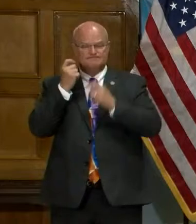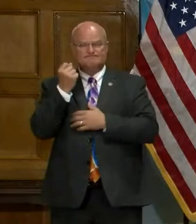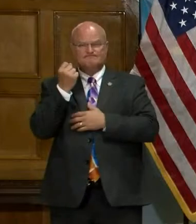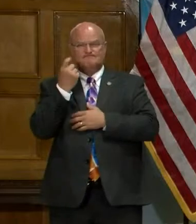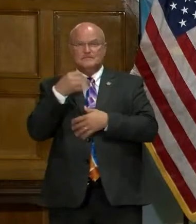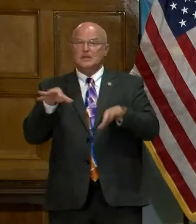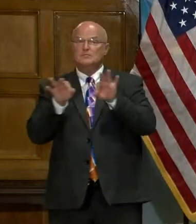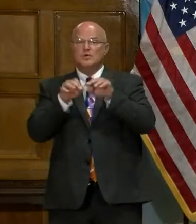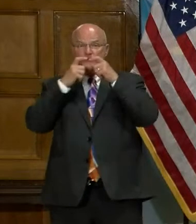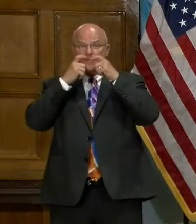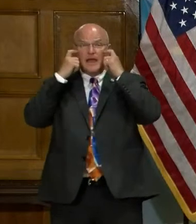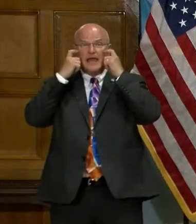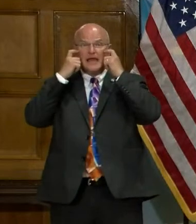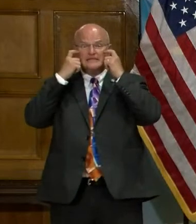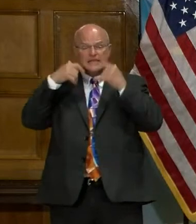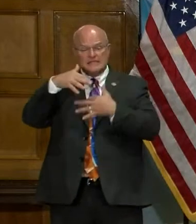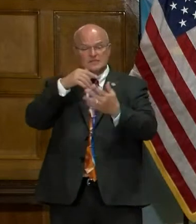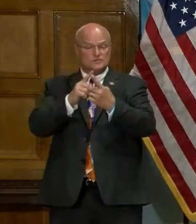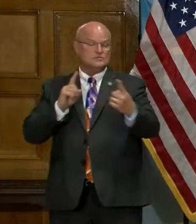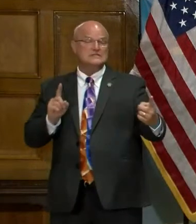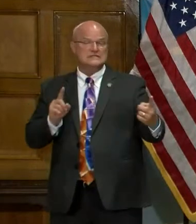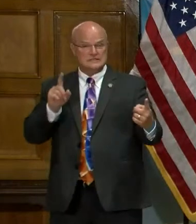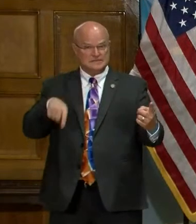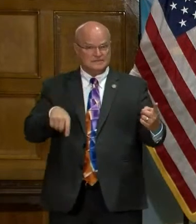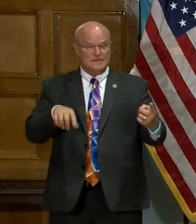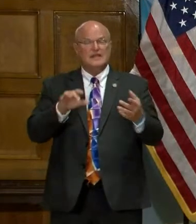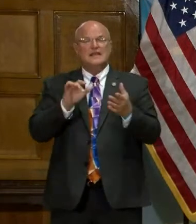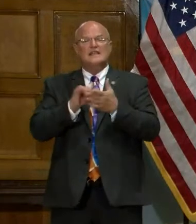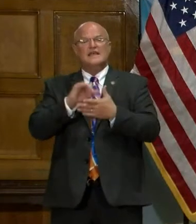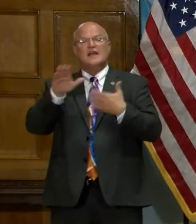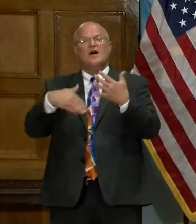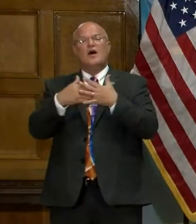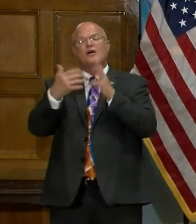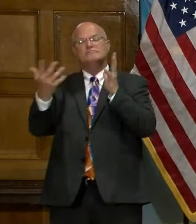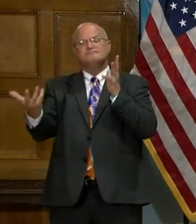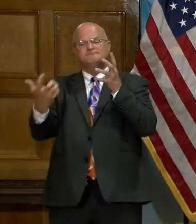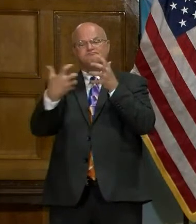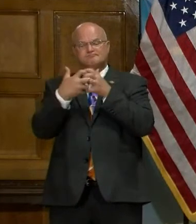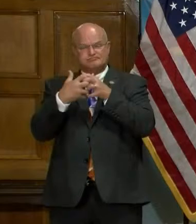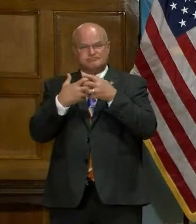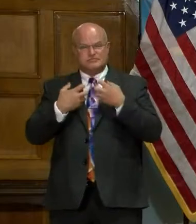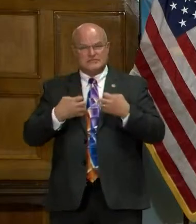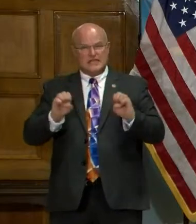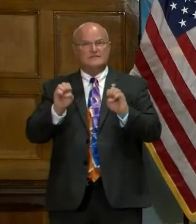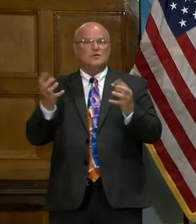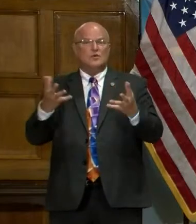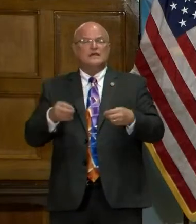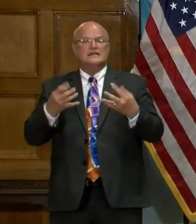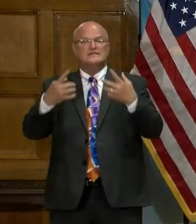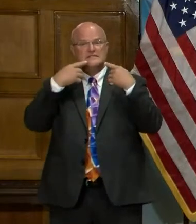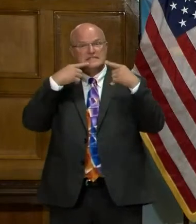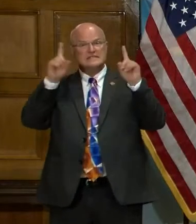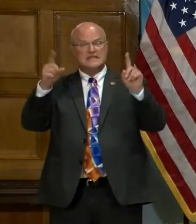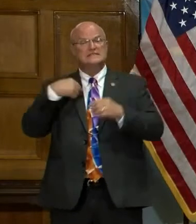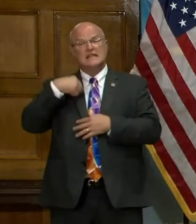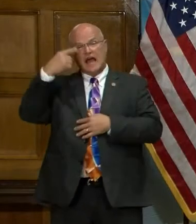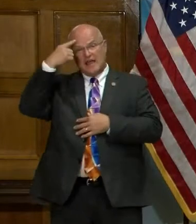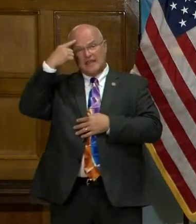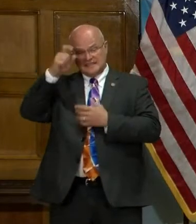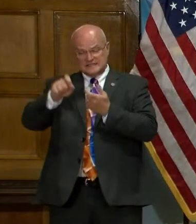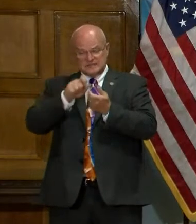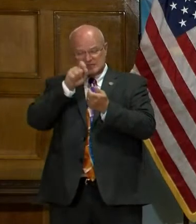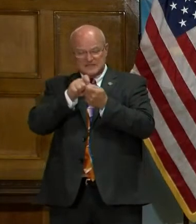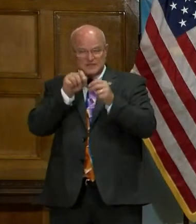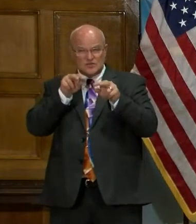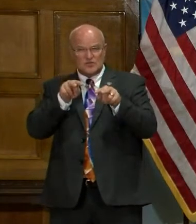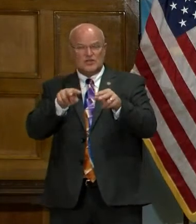the importance of that, and social distancing. That all combined effort is what gives you success, and I think you can